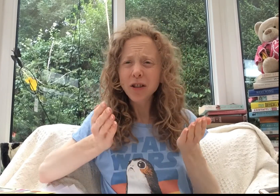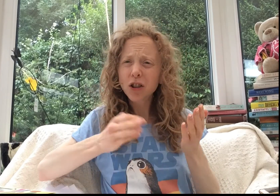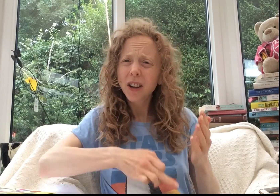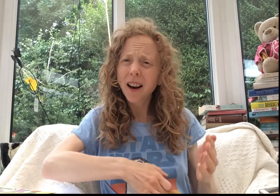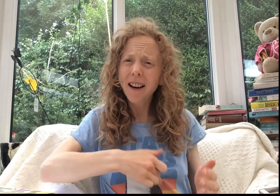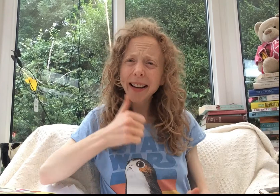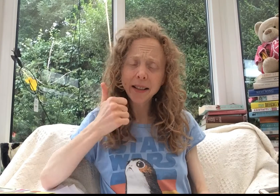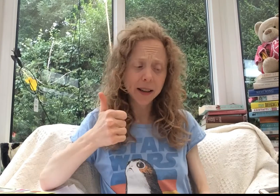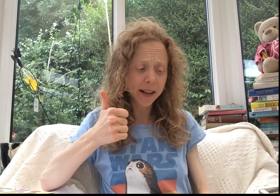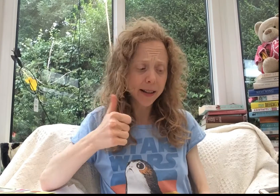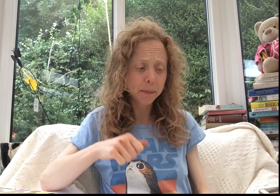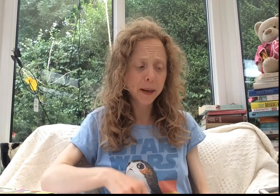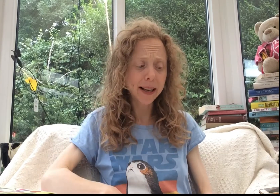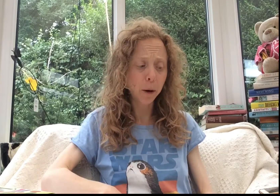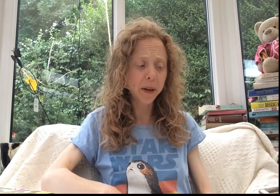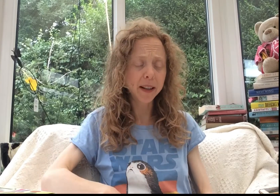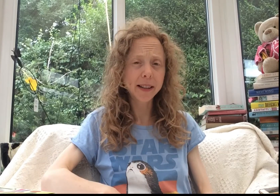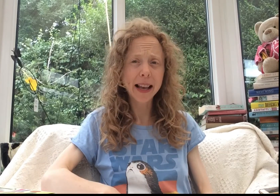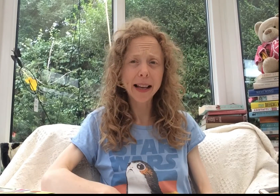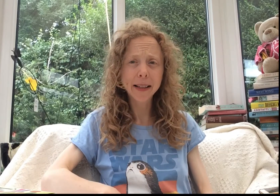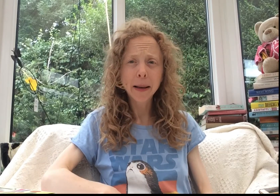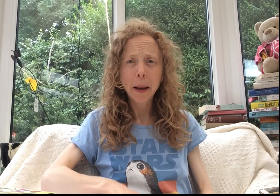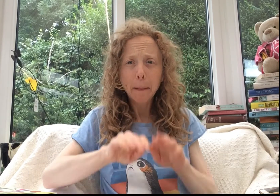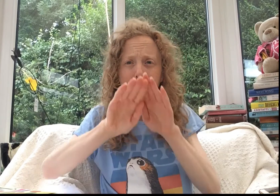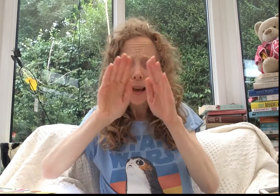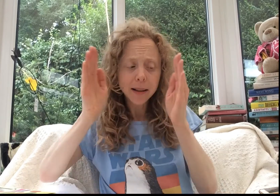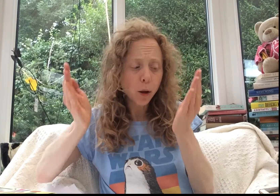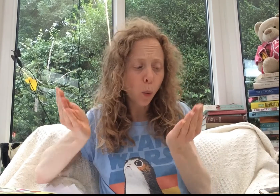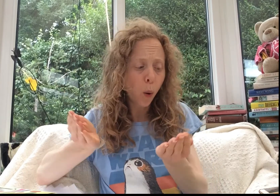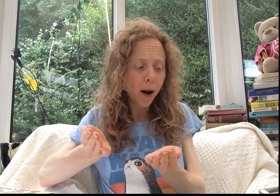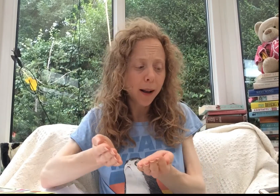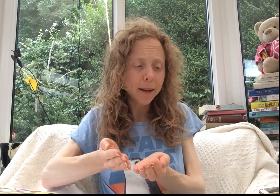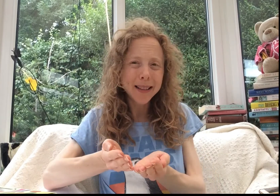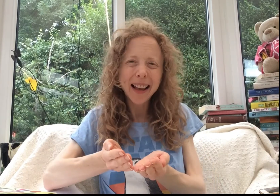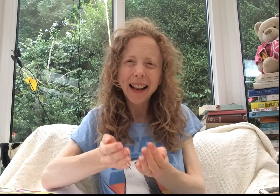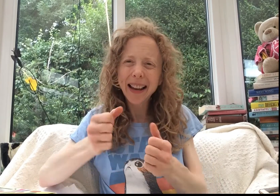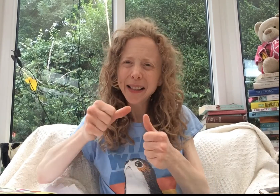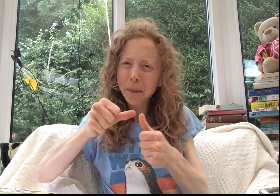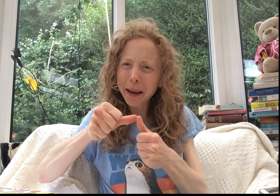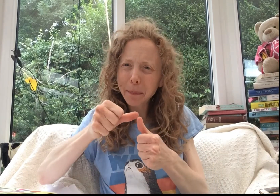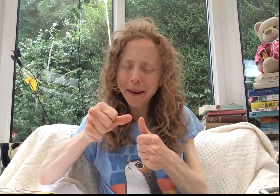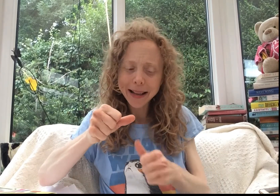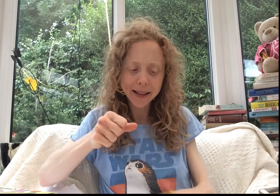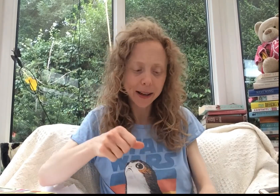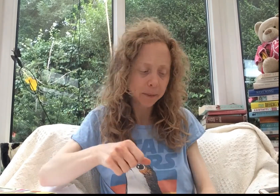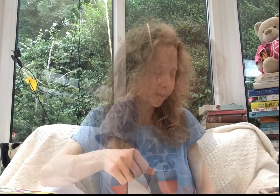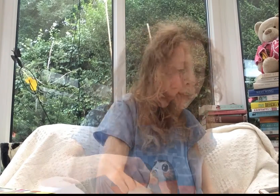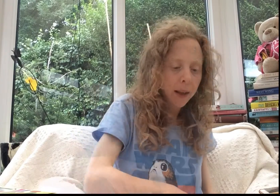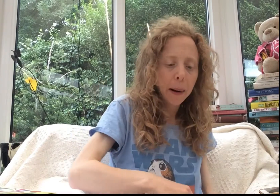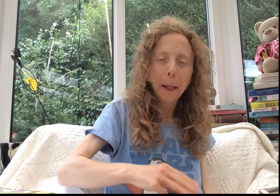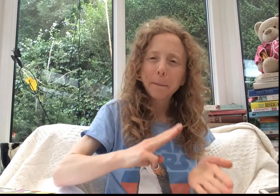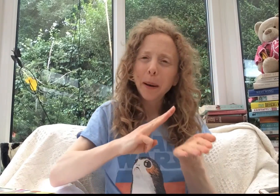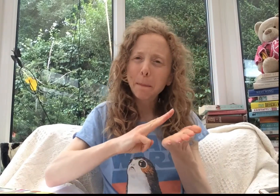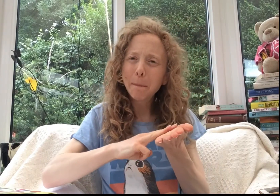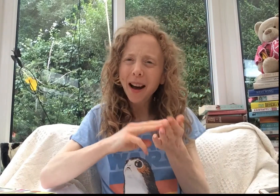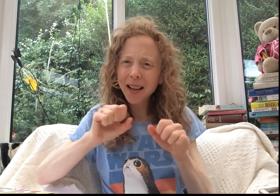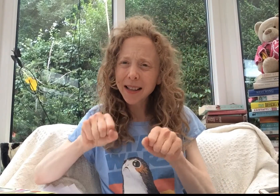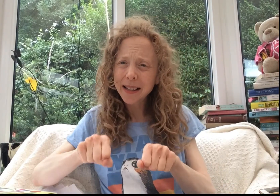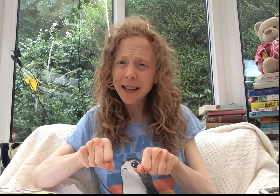Each kindness, Miss Albert had said, makes the world a little bit better. But Maya's